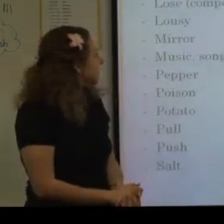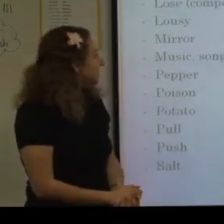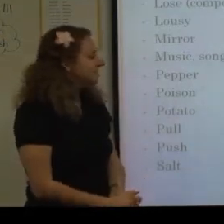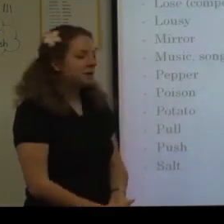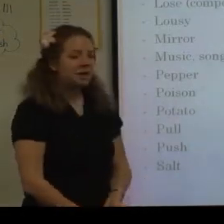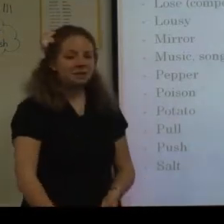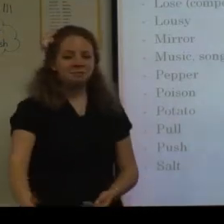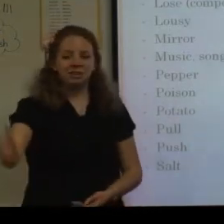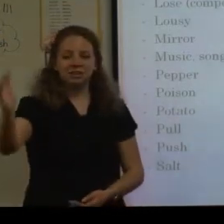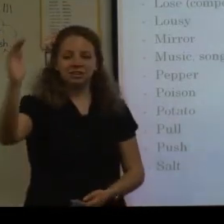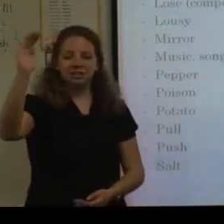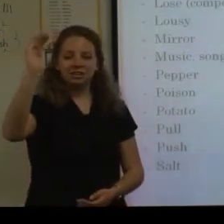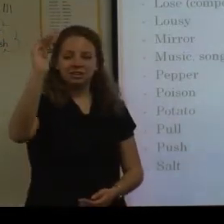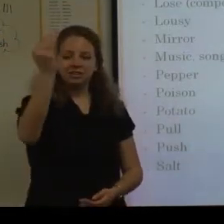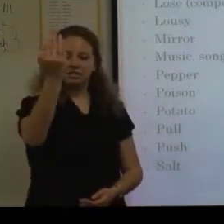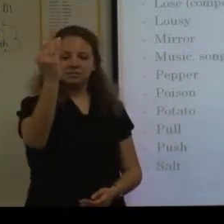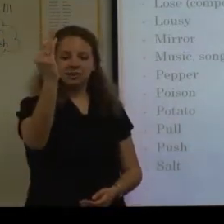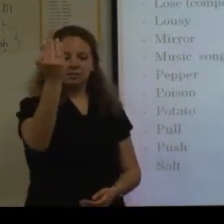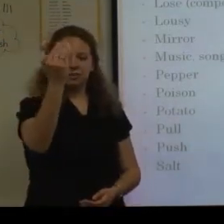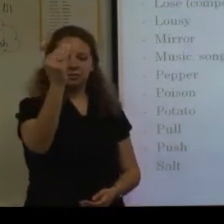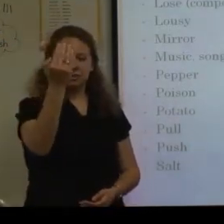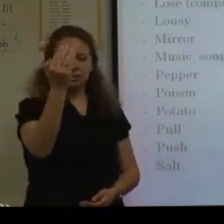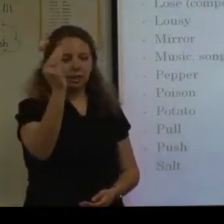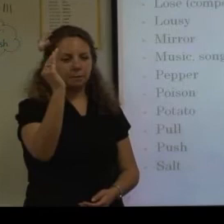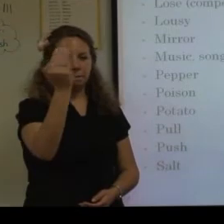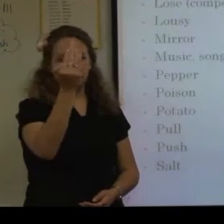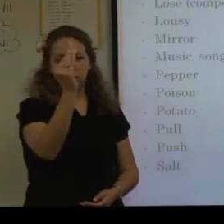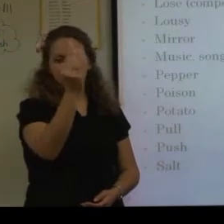Okay, and mirror, it's in front of you and it's here.